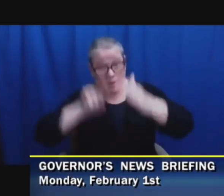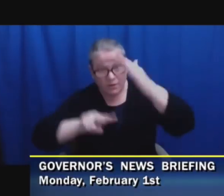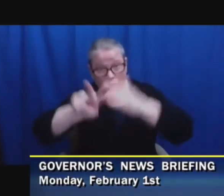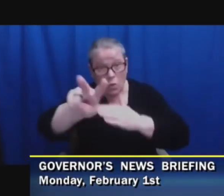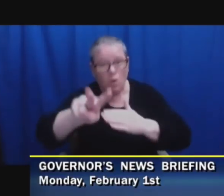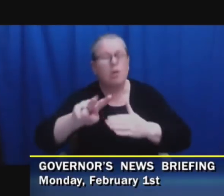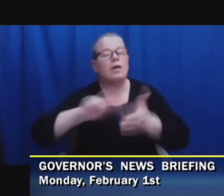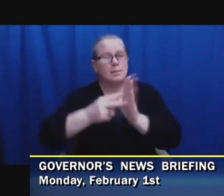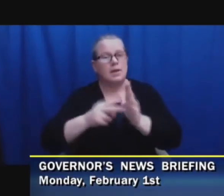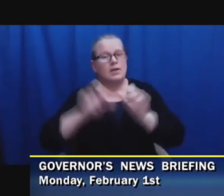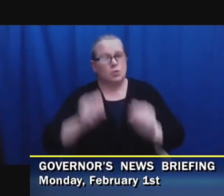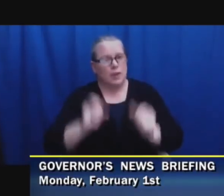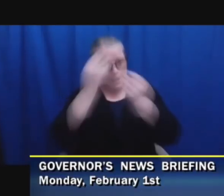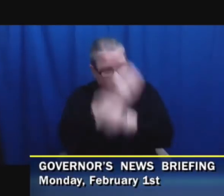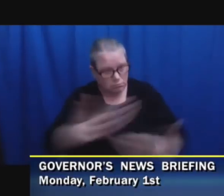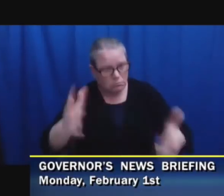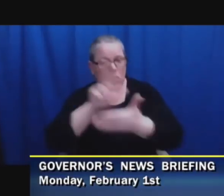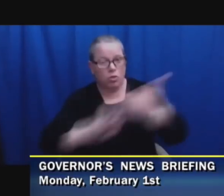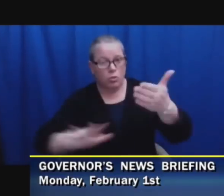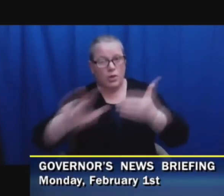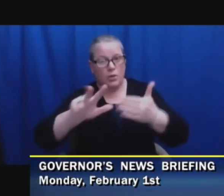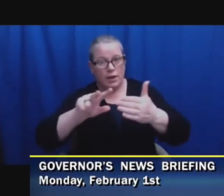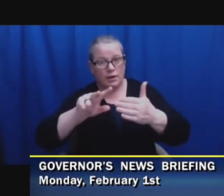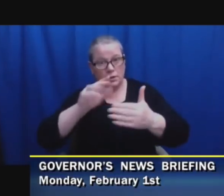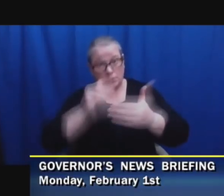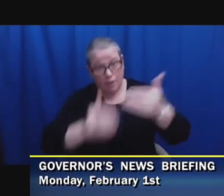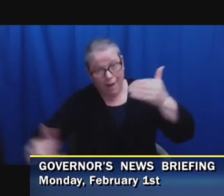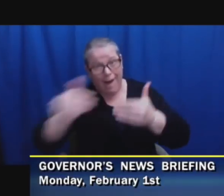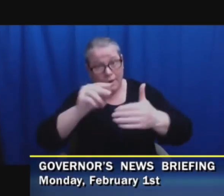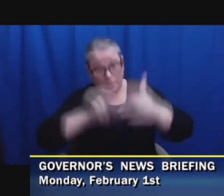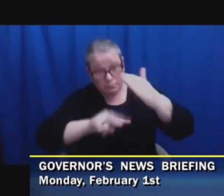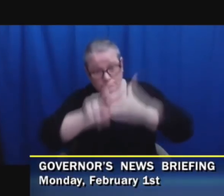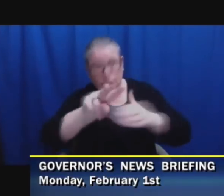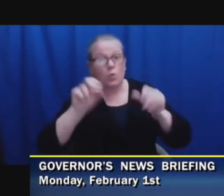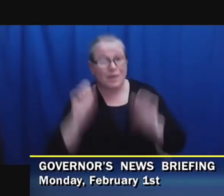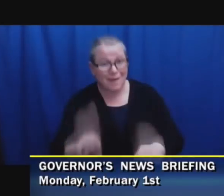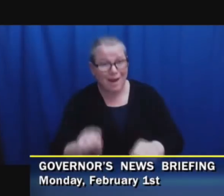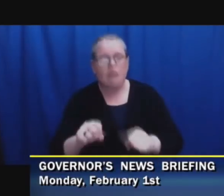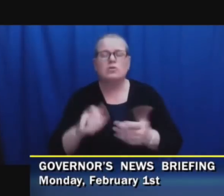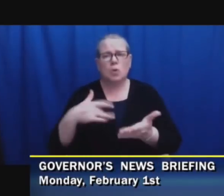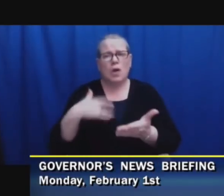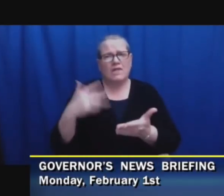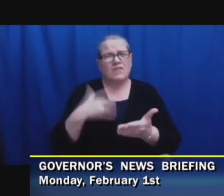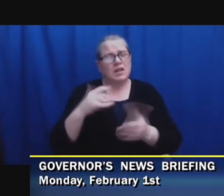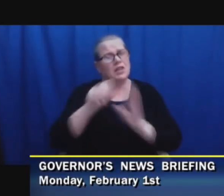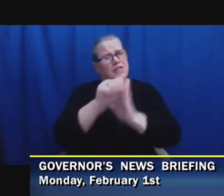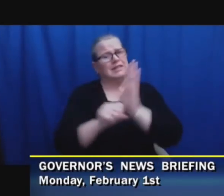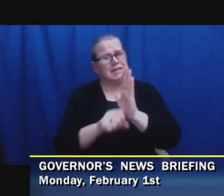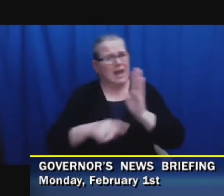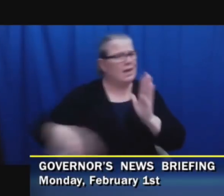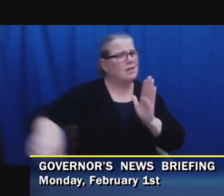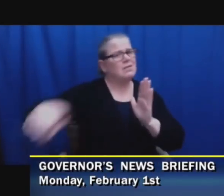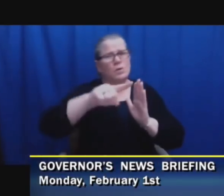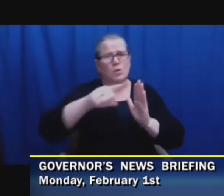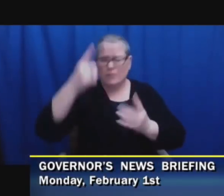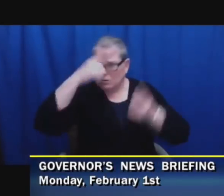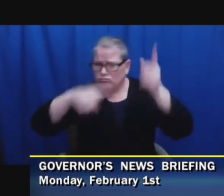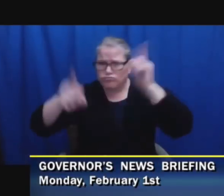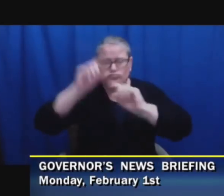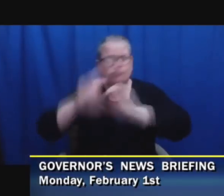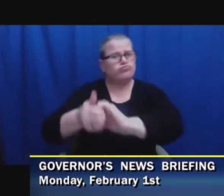providers. So I think the collaboration, for the most part, is really strong across the state. And as we get through the next couple of weeks, I